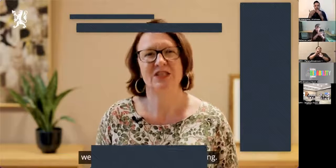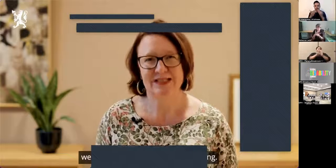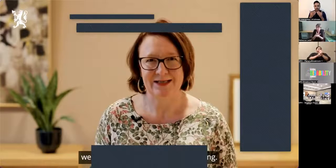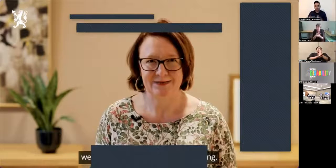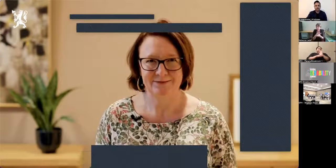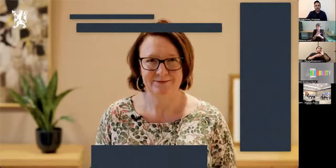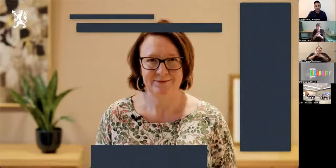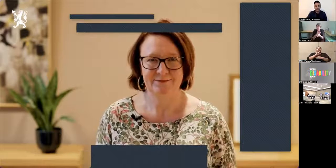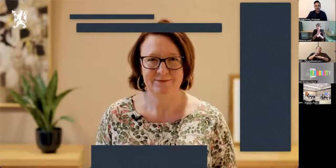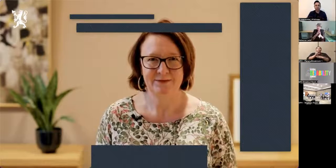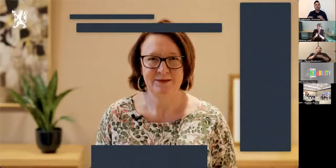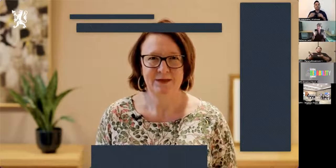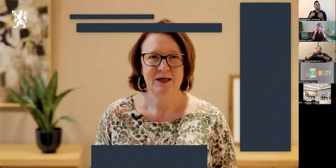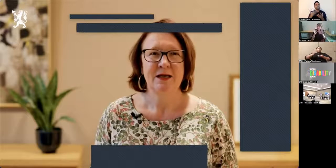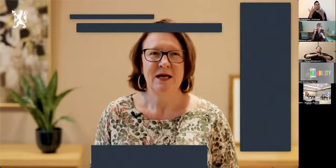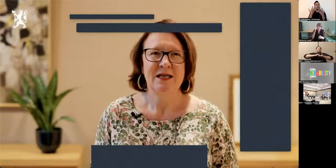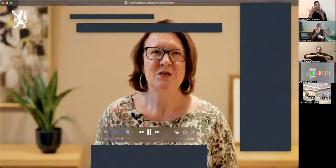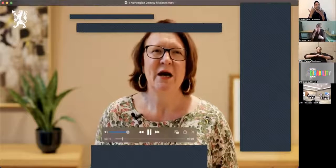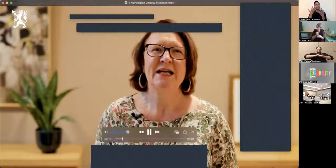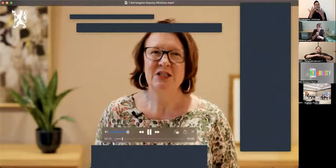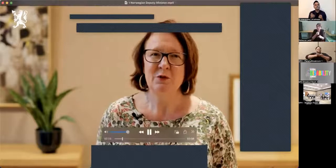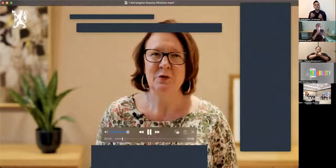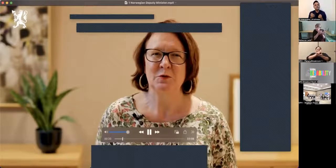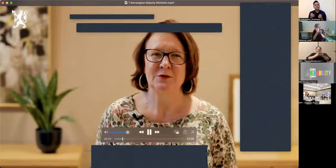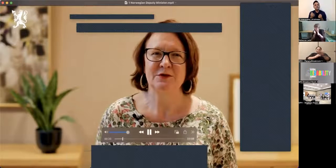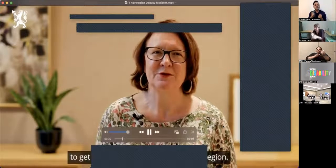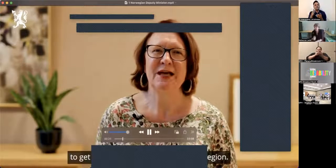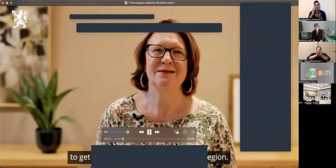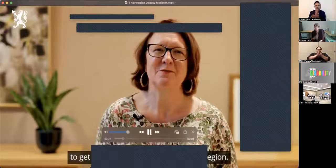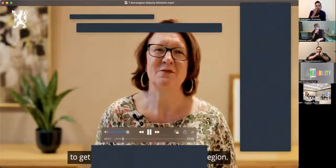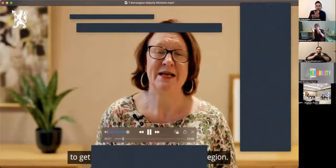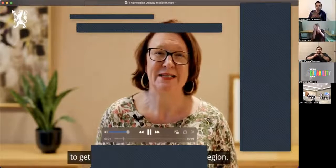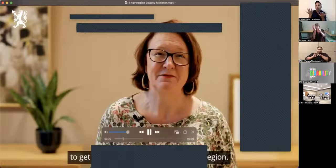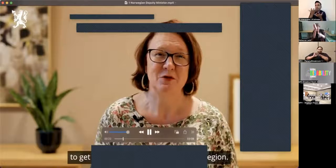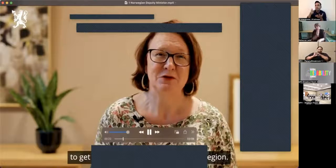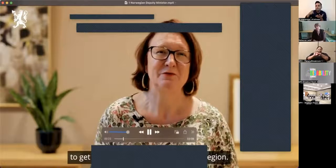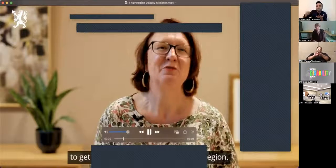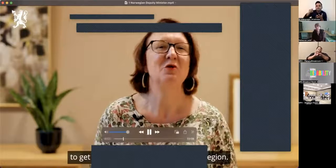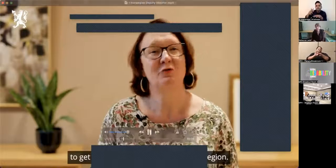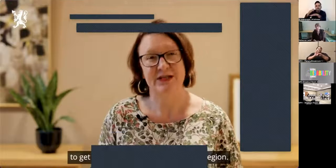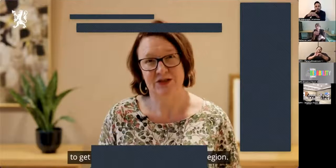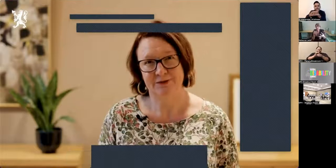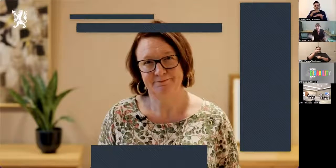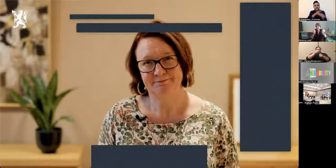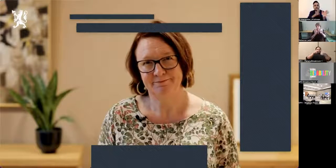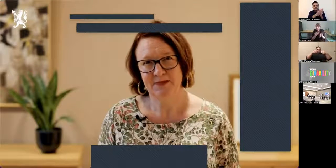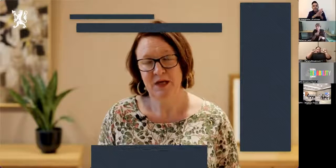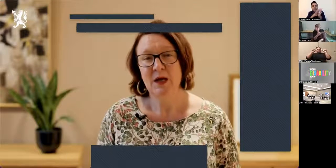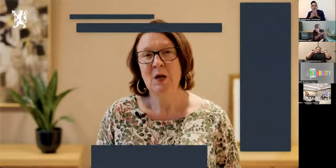of succeeding. And that's why it's so important to get the perspectives also from your